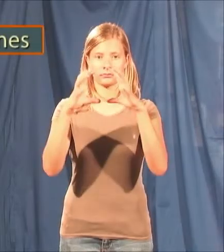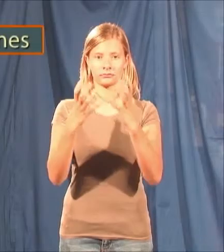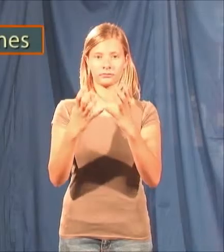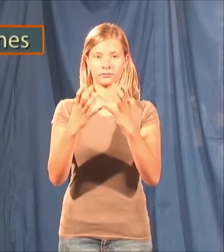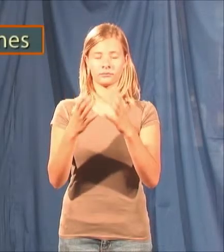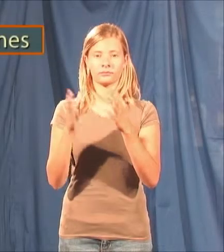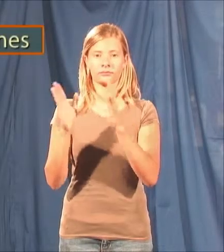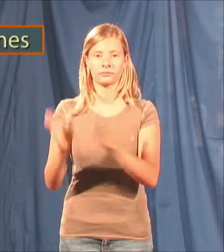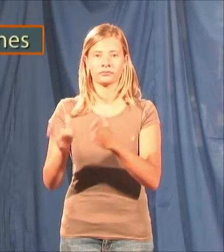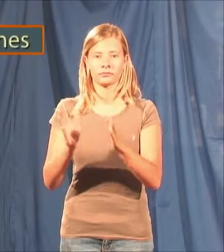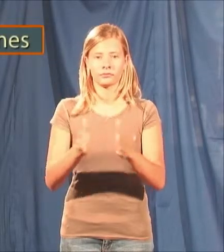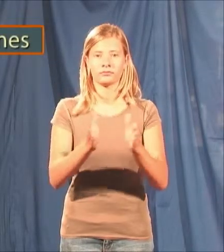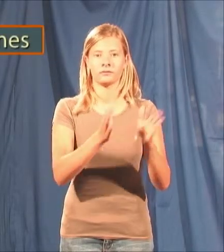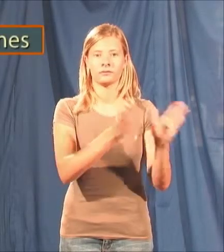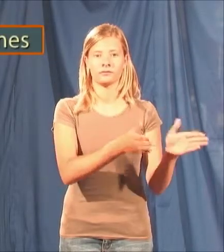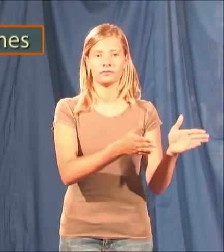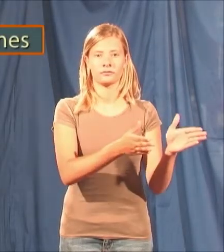This section is routines.